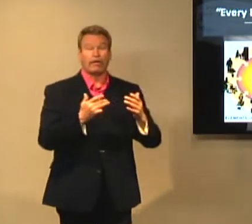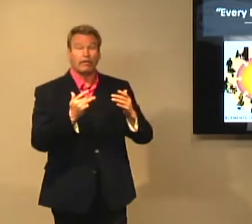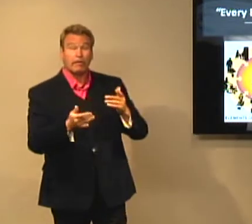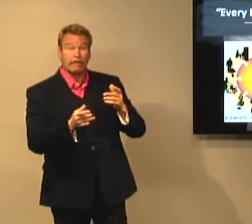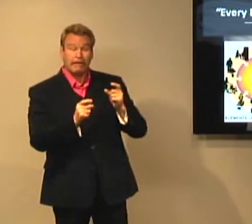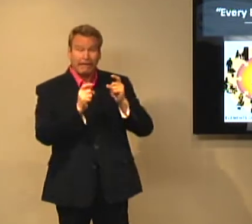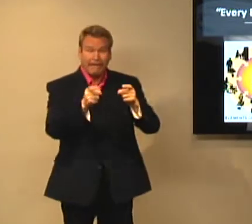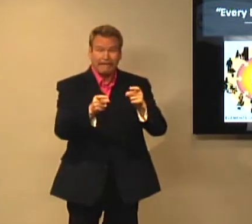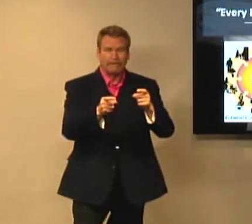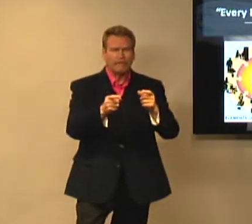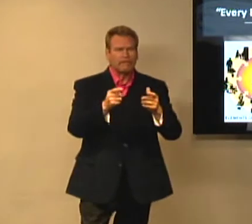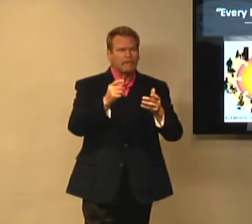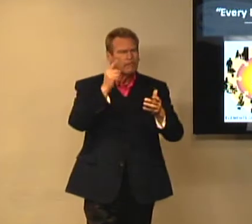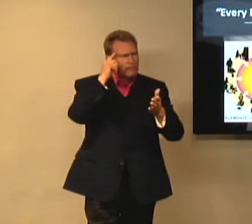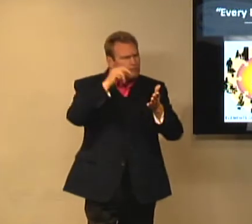believers.